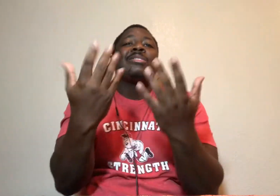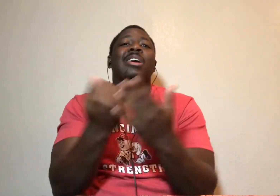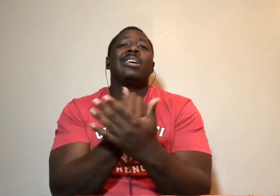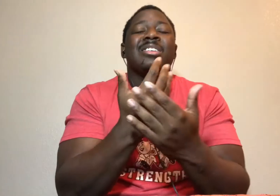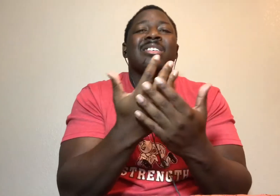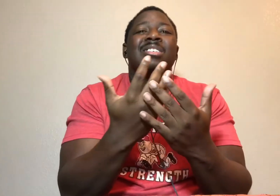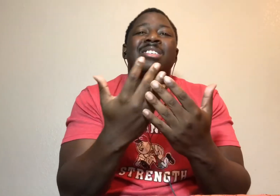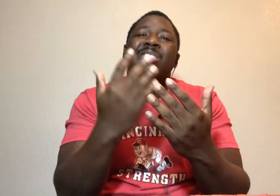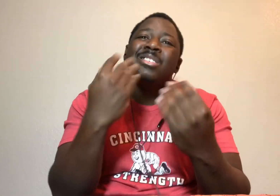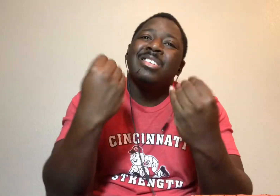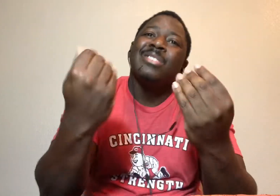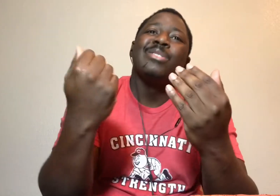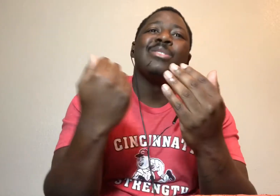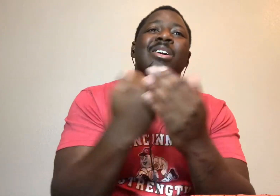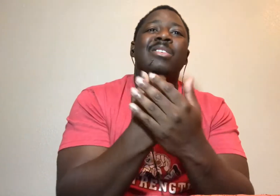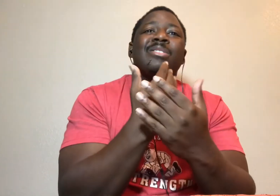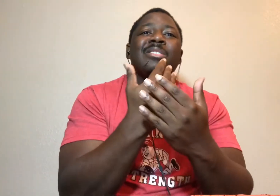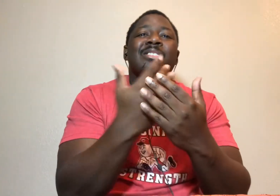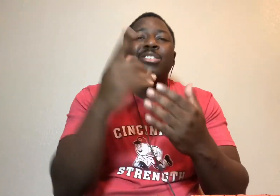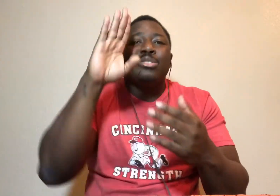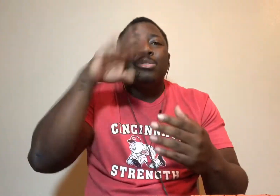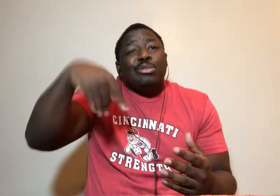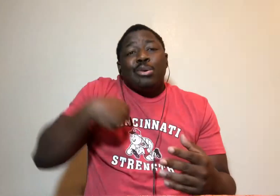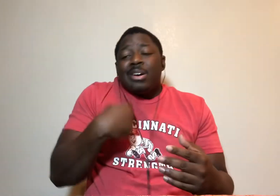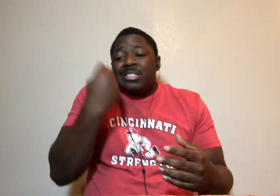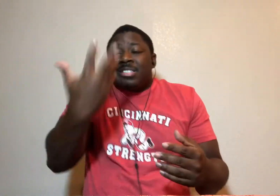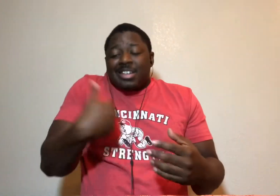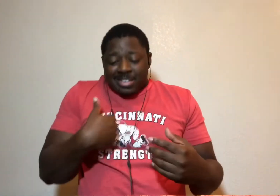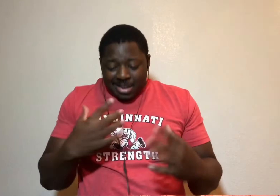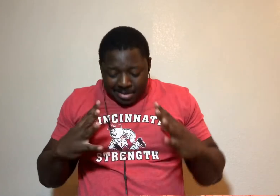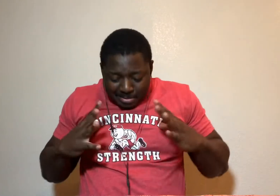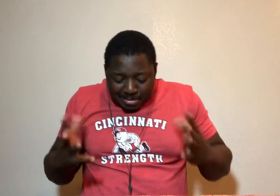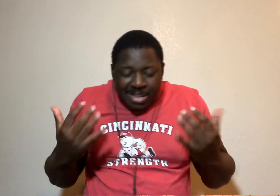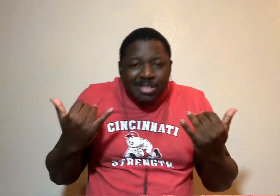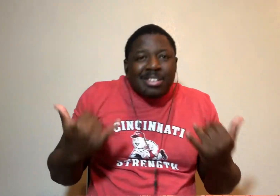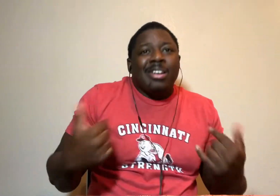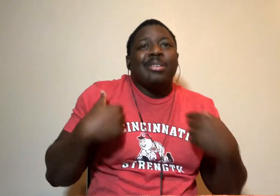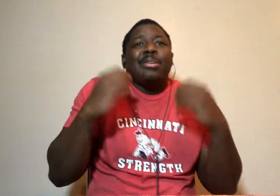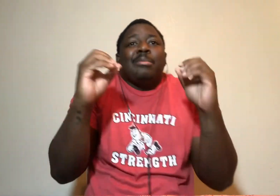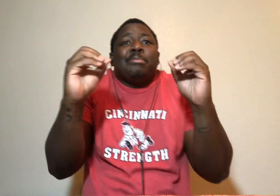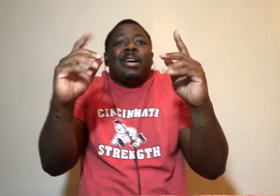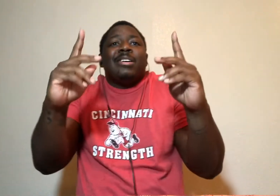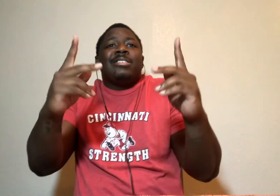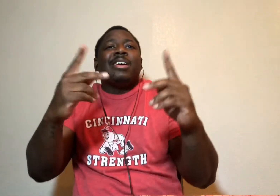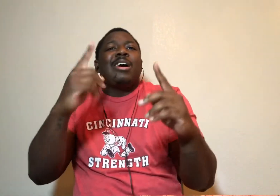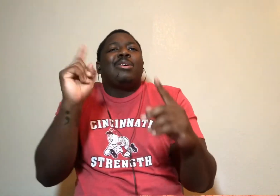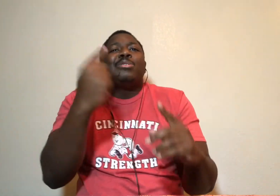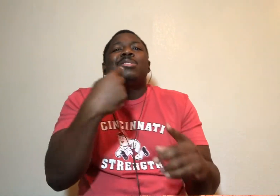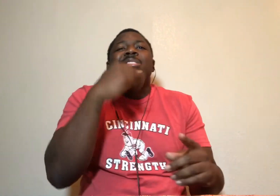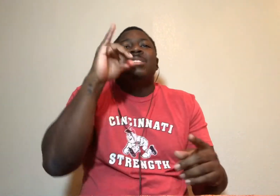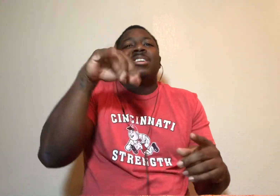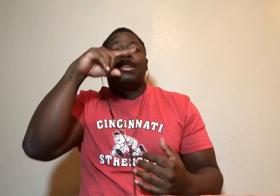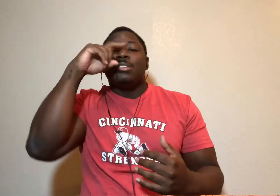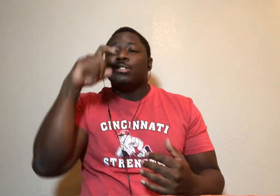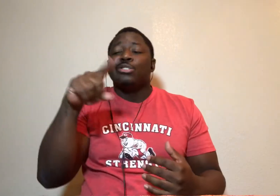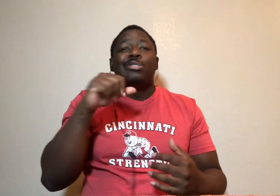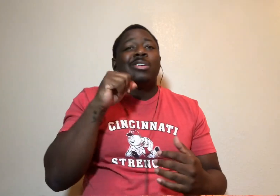gave you anything, would've gave you everything. You know I said that I am better now, better now. I only say that cause you're